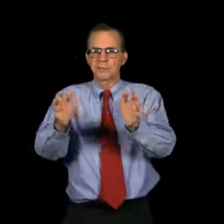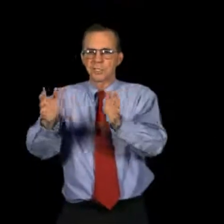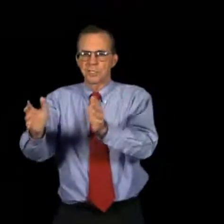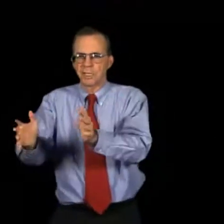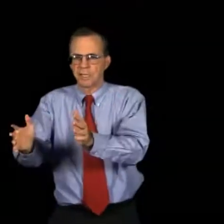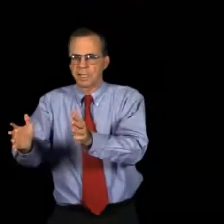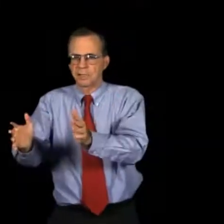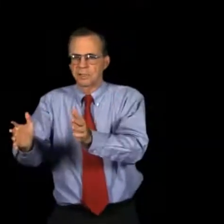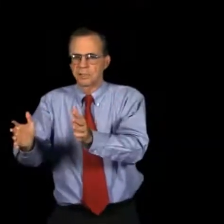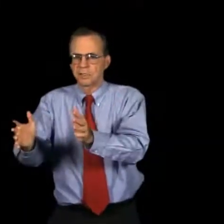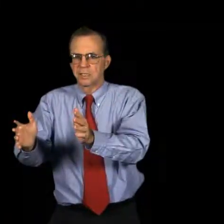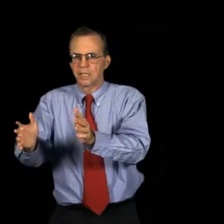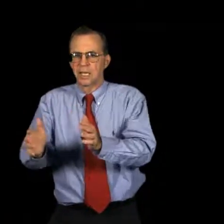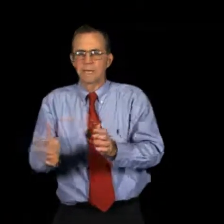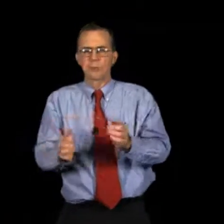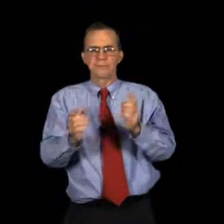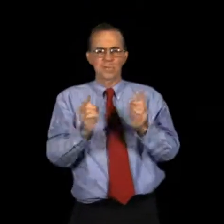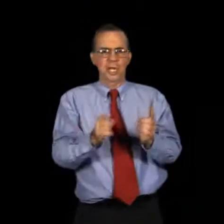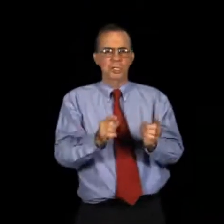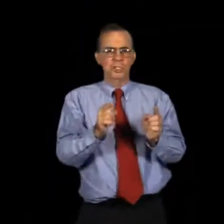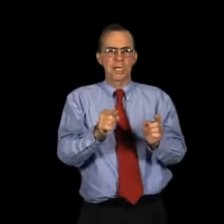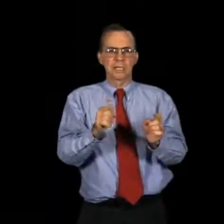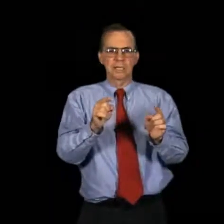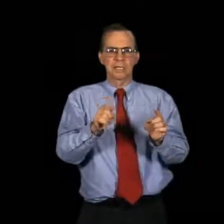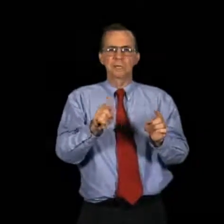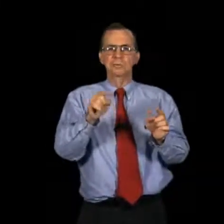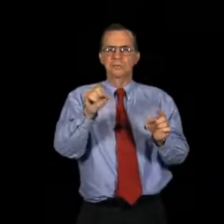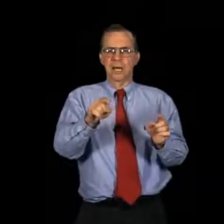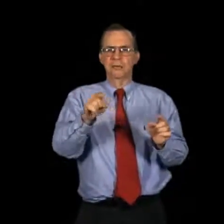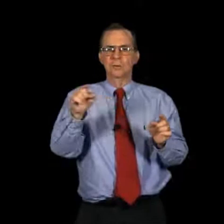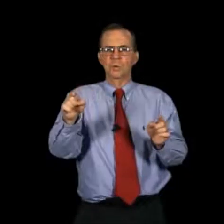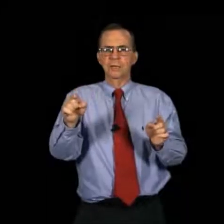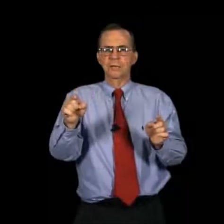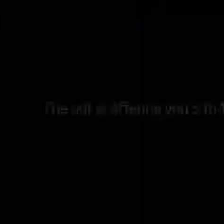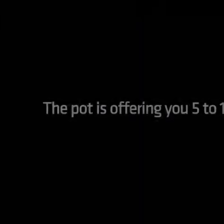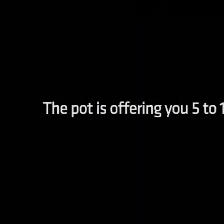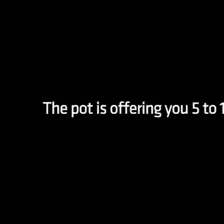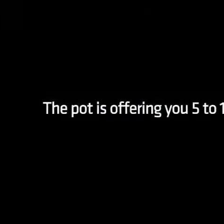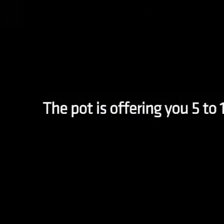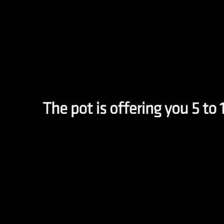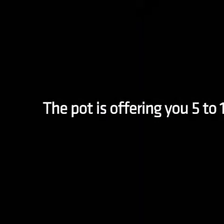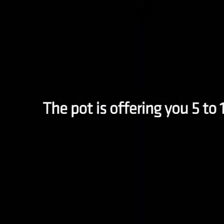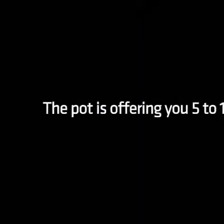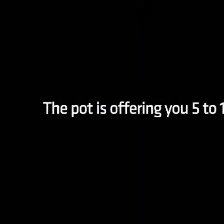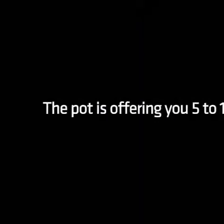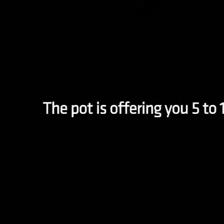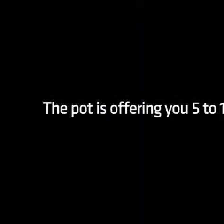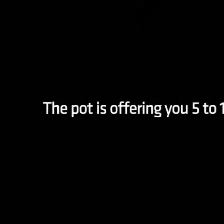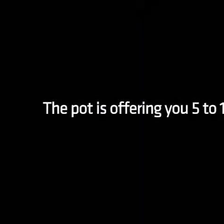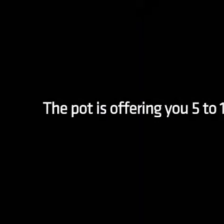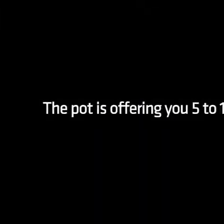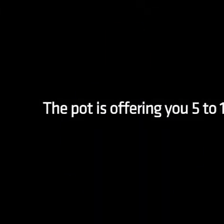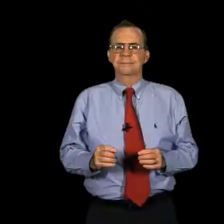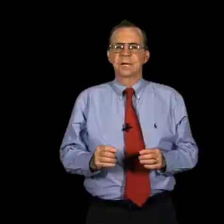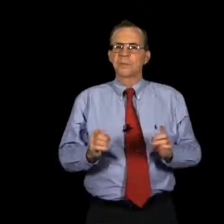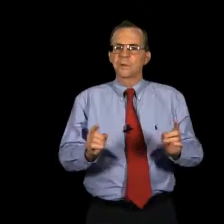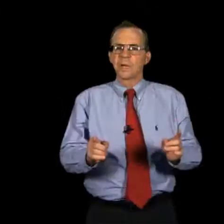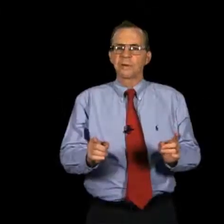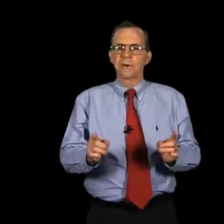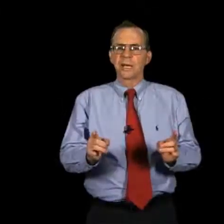your $10, and we've changed that into 5 to 1. The pot is offering you 5 to 1. Another way to arrive